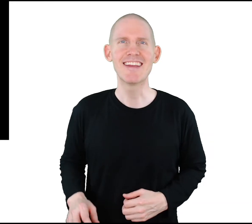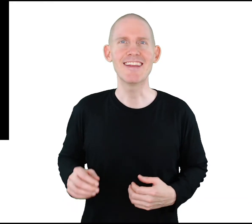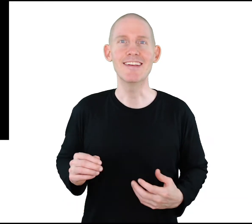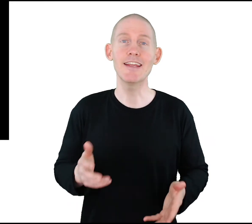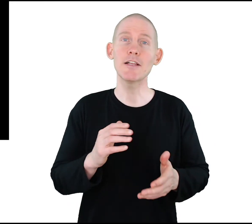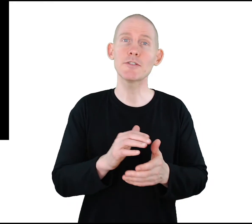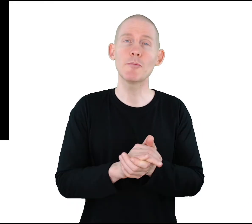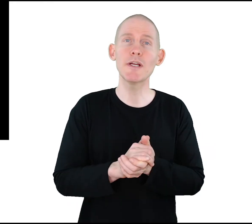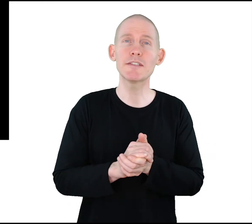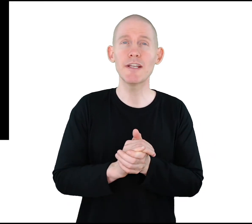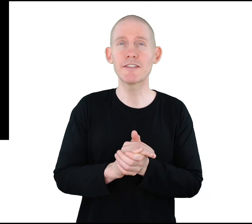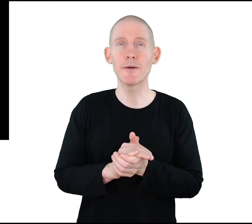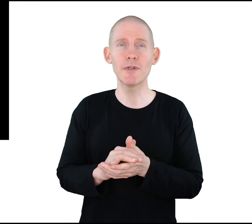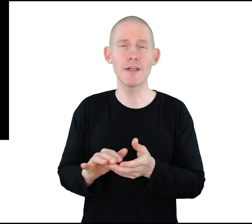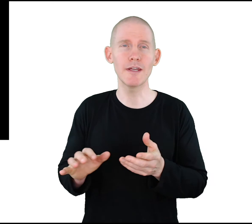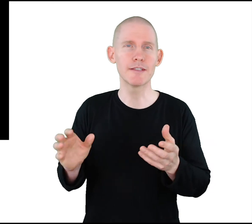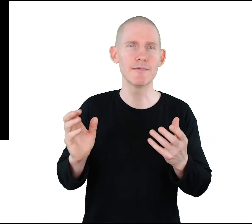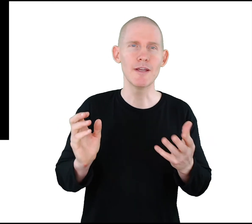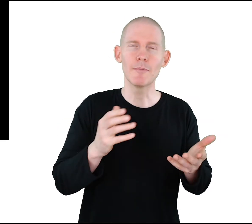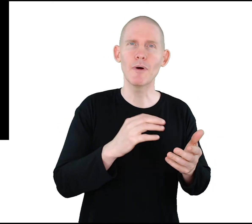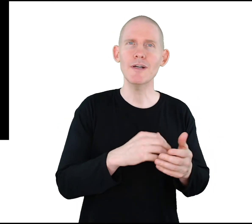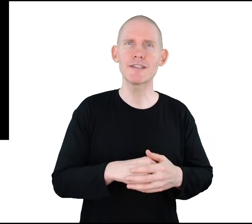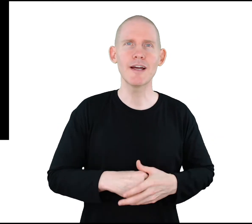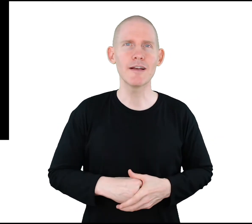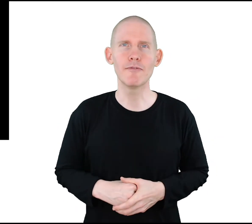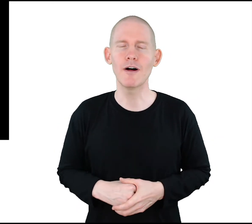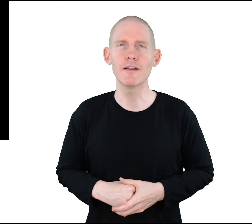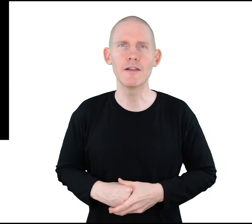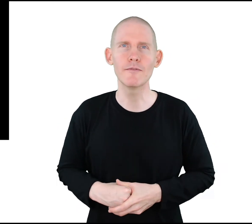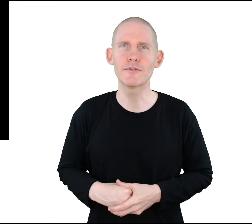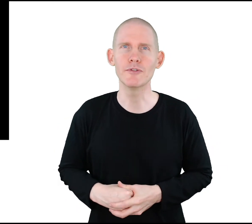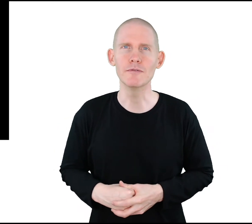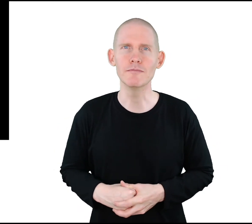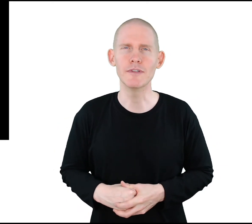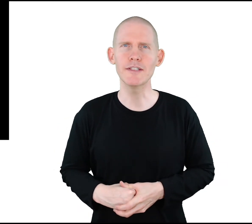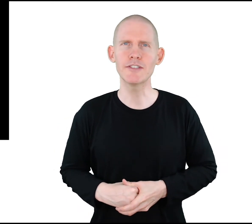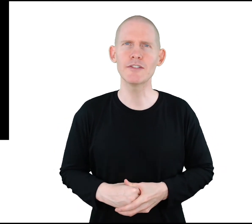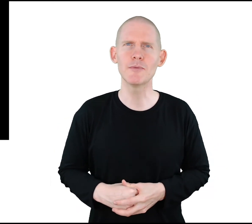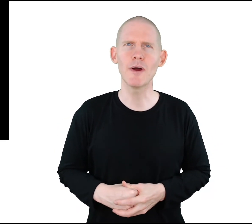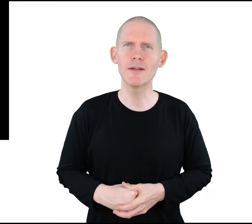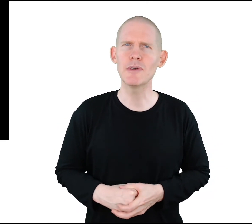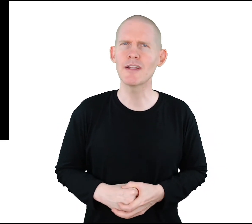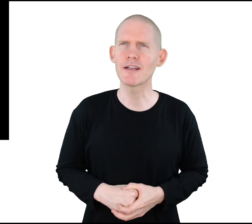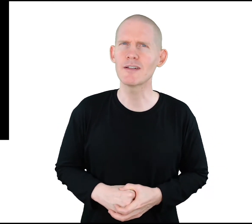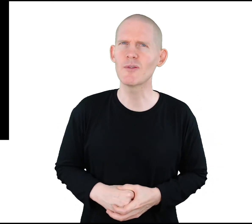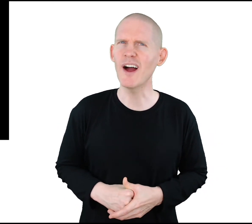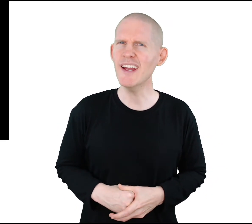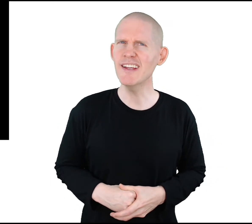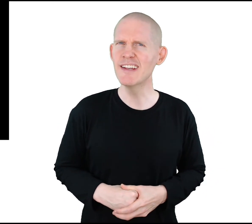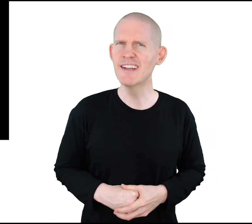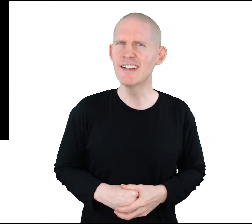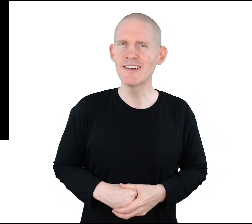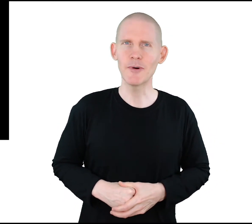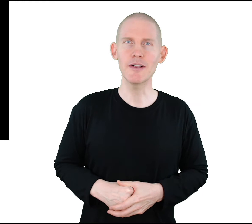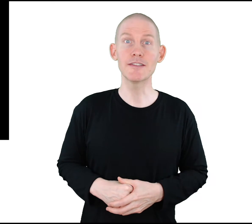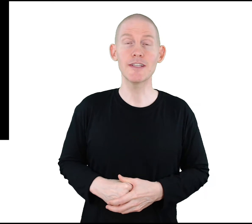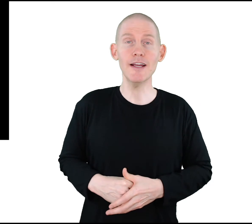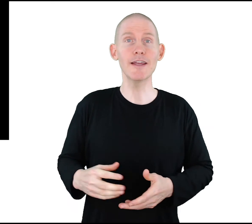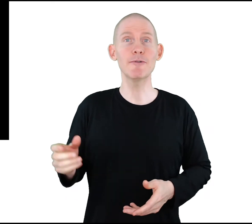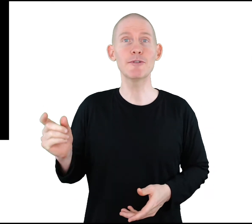In English, we might say something like, Mark's gotta fall in love soon, and then change your mind and be like, why? Well, in sign language, we